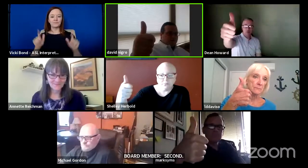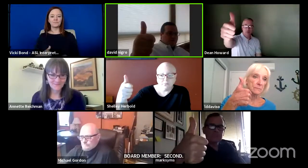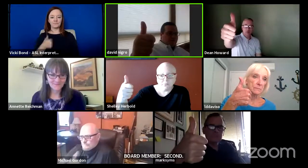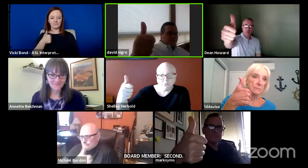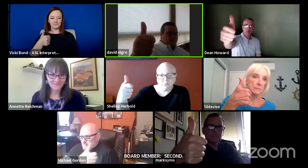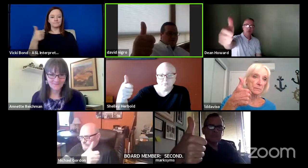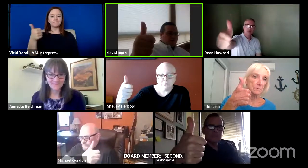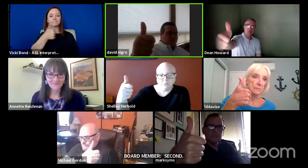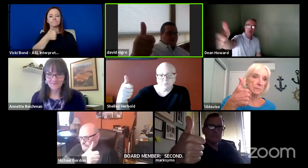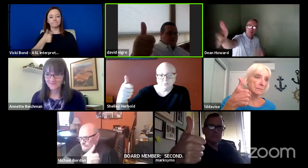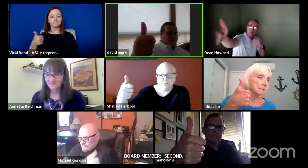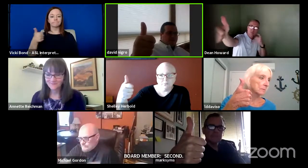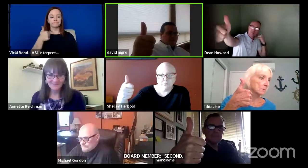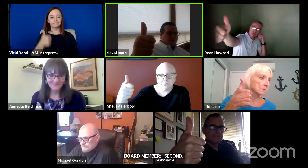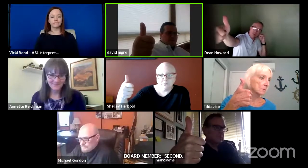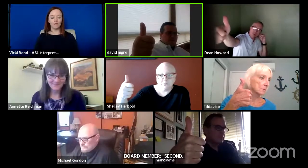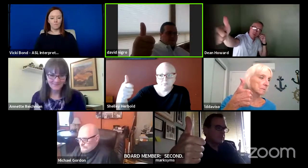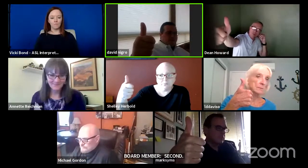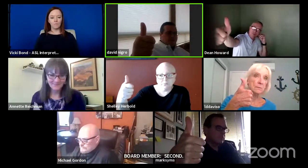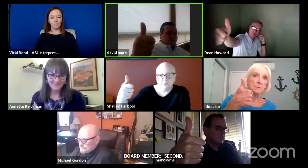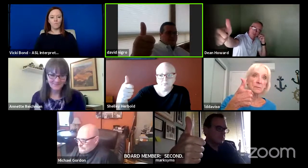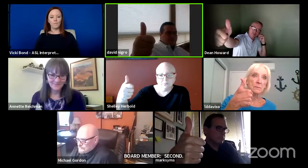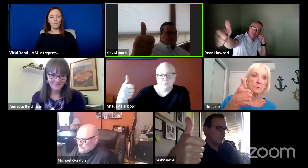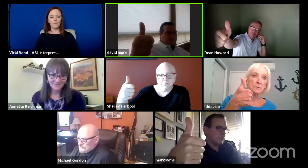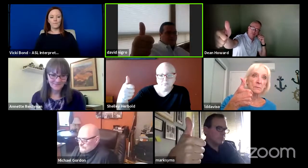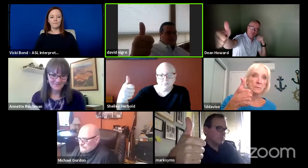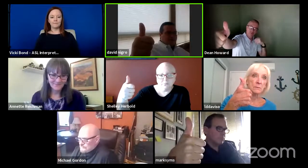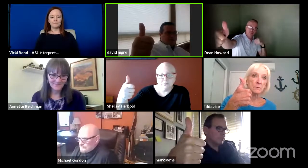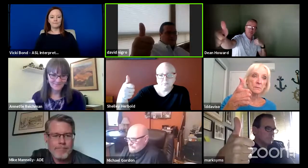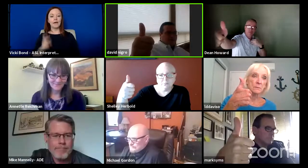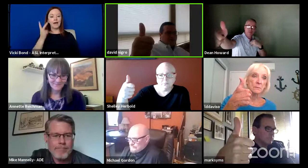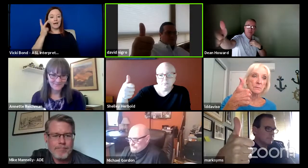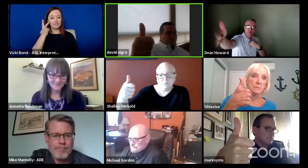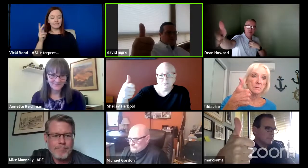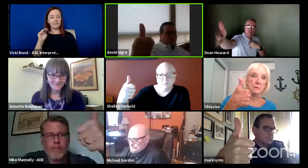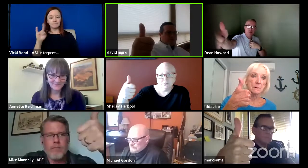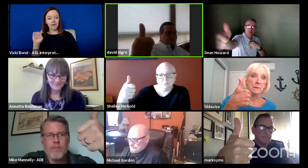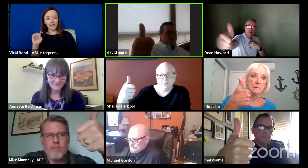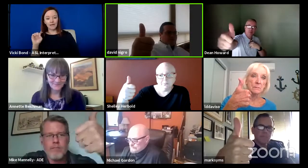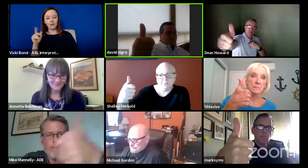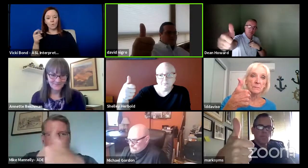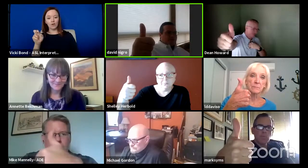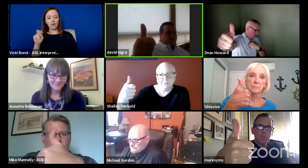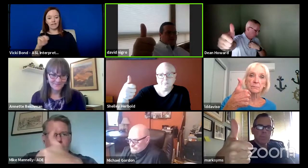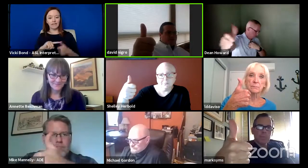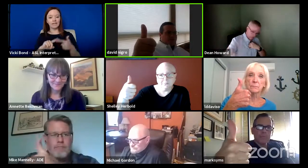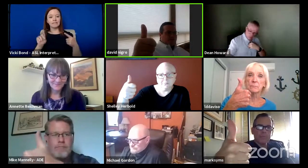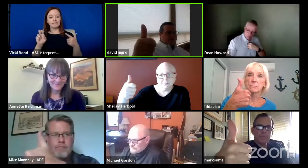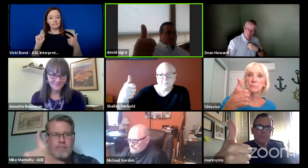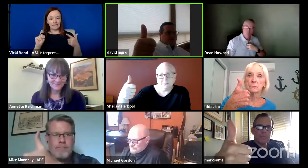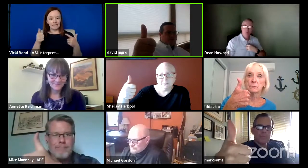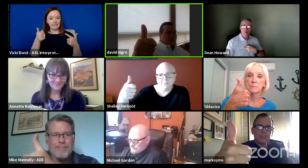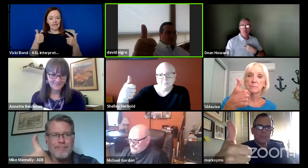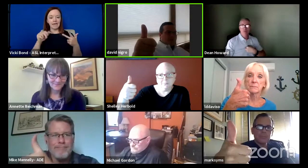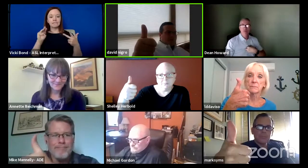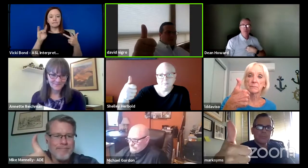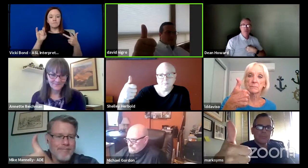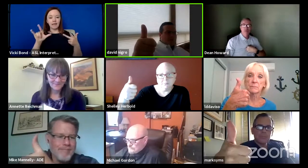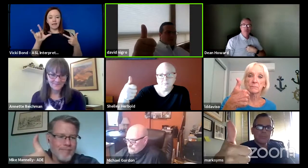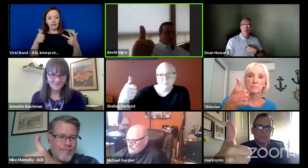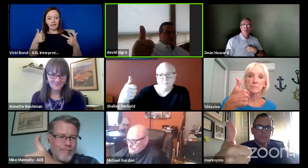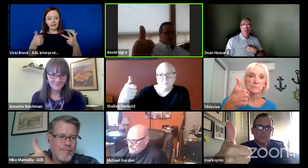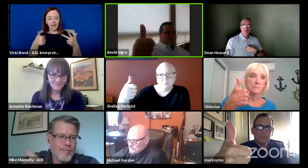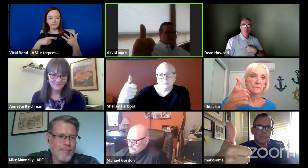your a gesture. So I see Mike Gordon is saying yes, Dean Howard is saying yes, Mike Manley is saying